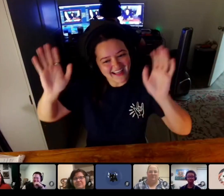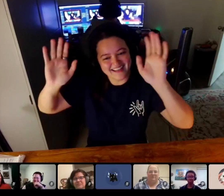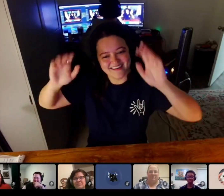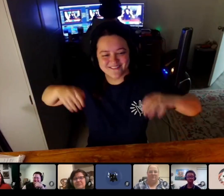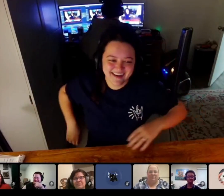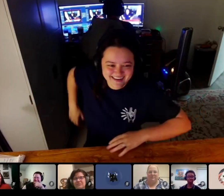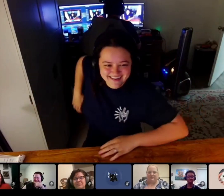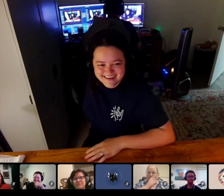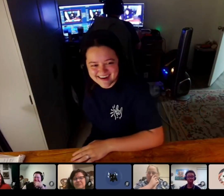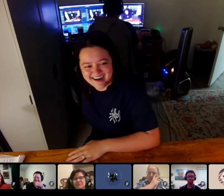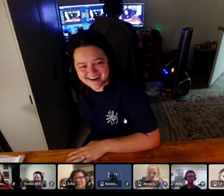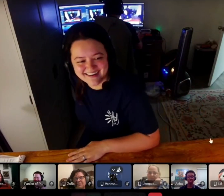Leave.